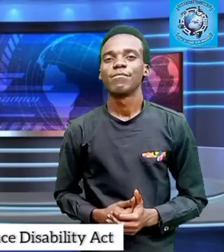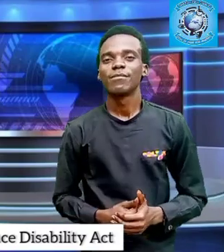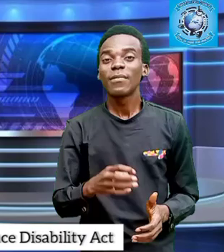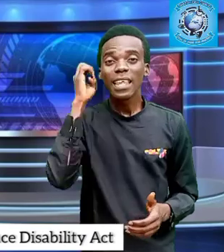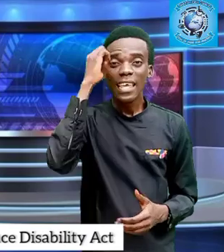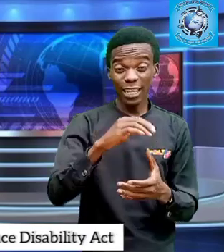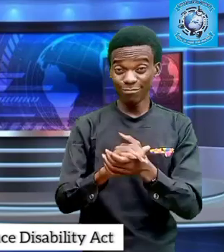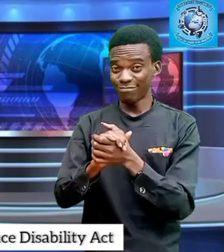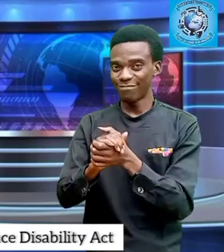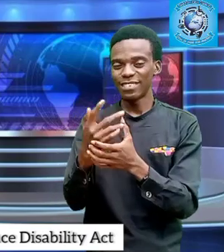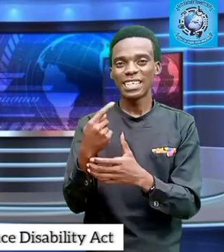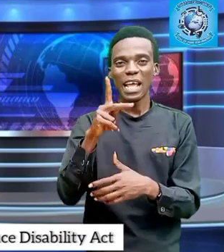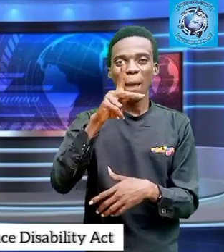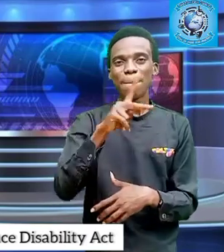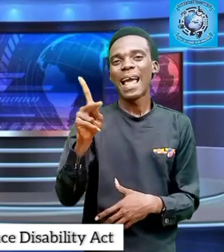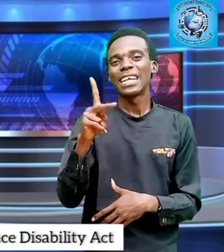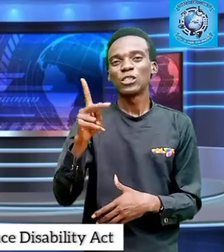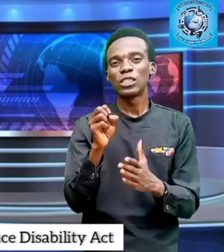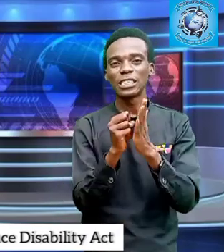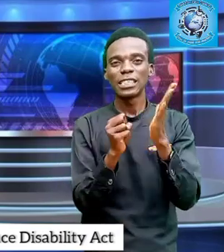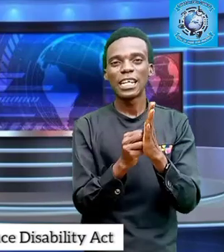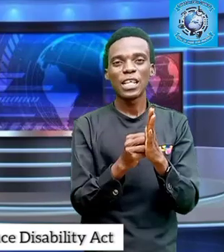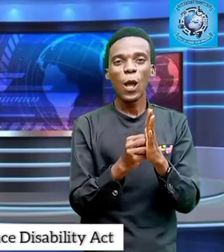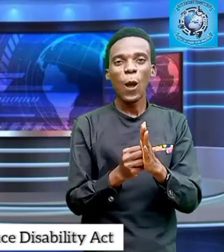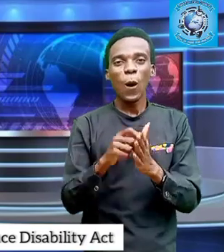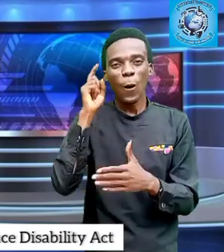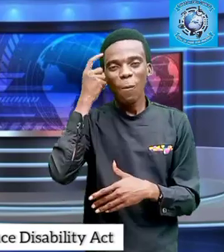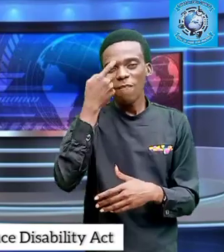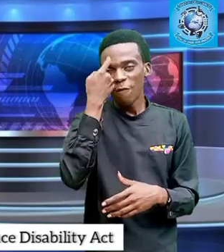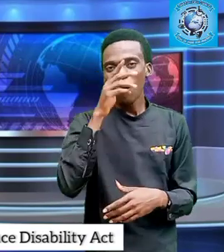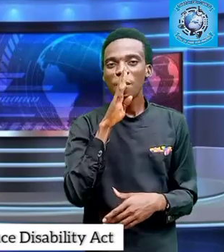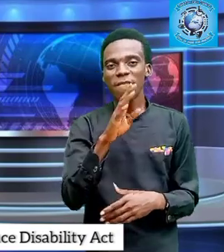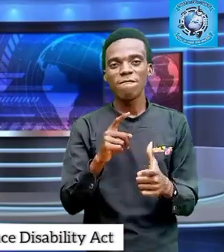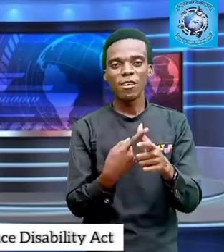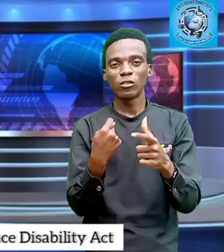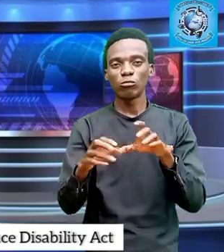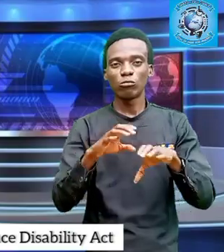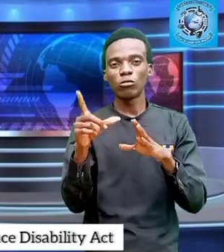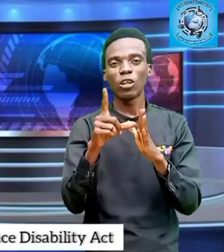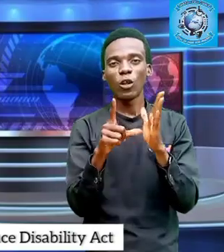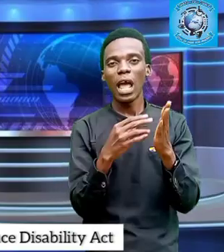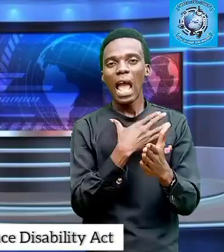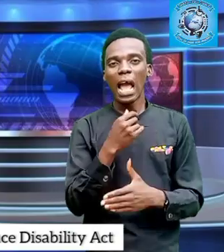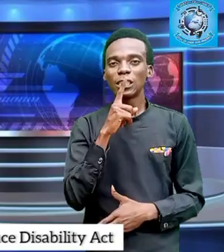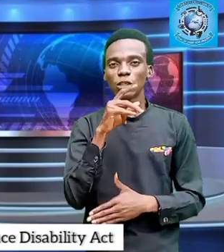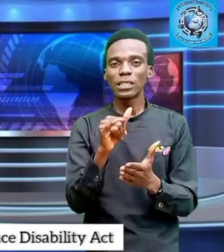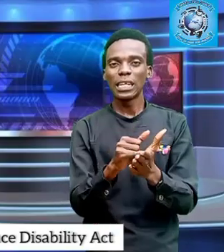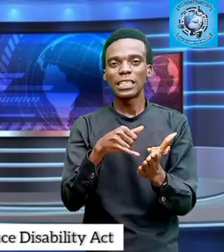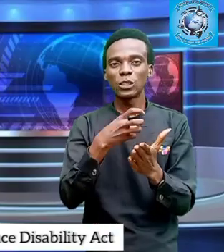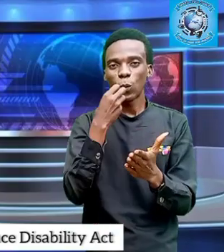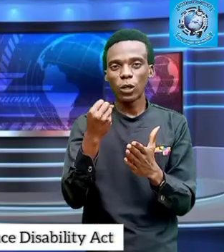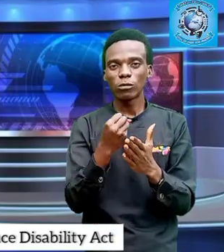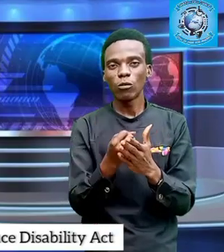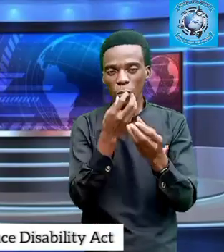He commended the Plateau State government for being the first to domesticate the law and ensure that it was complied